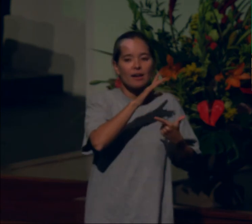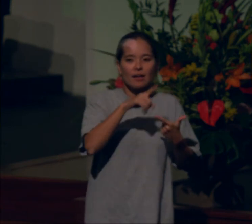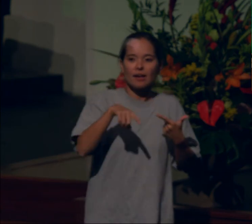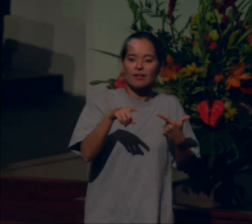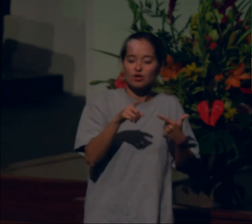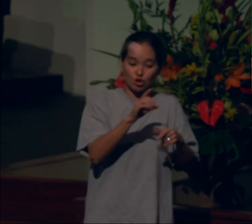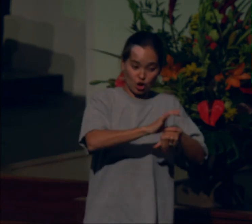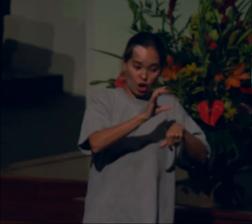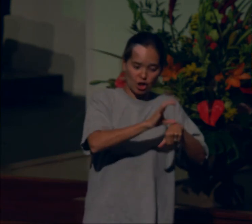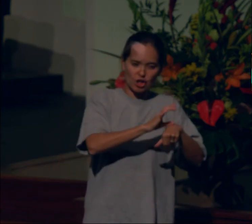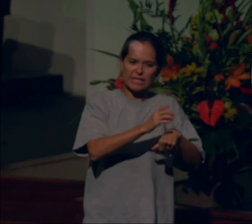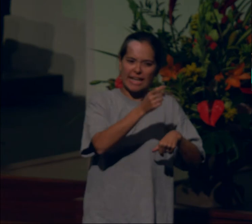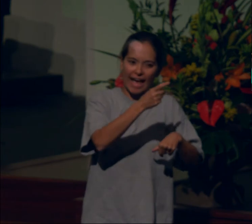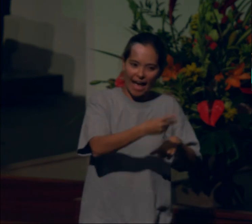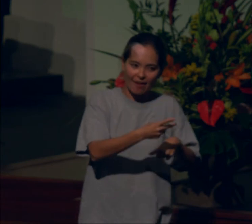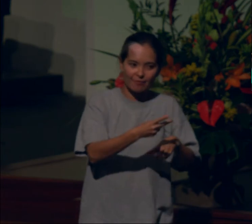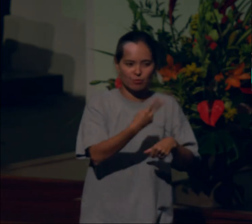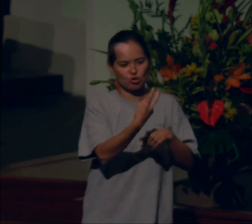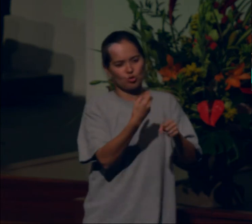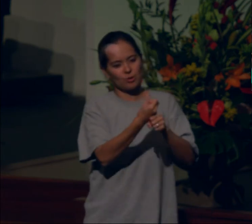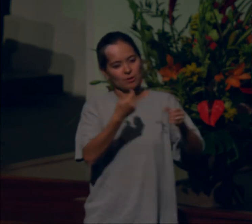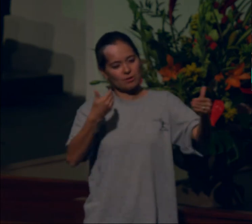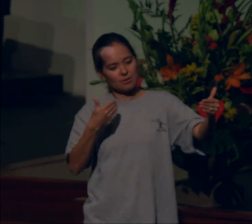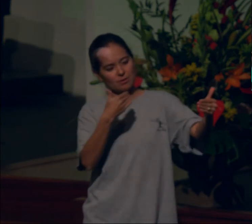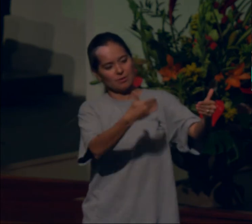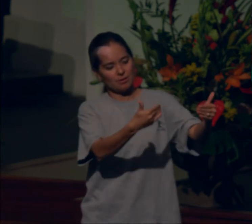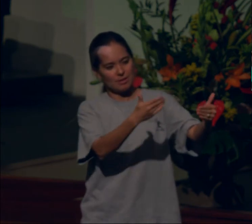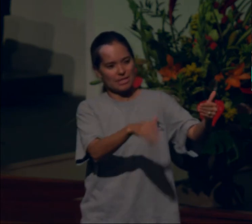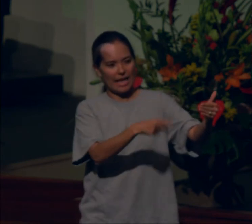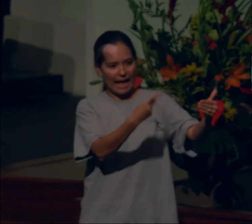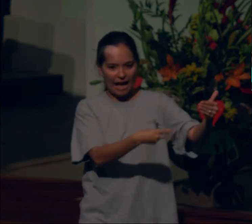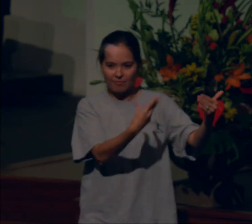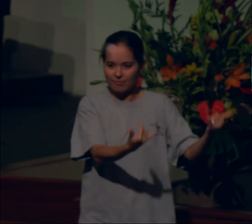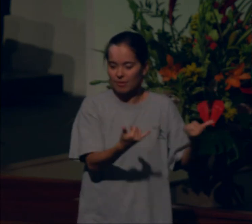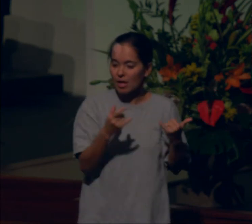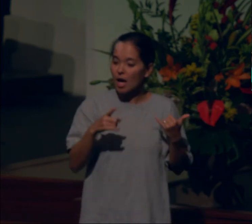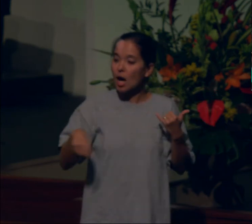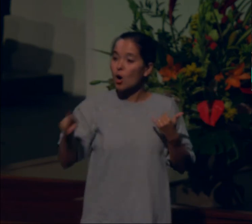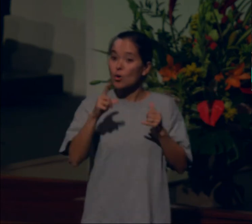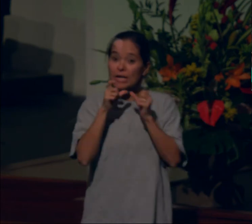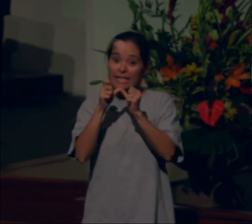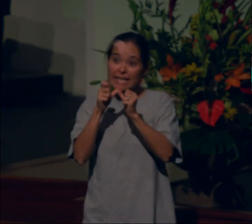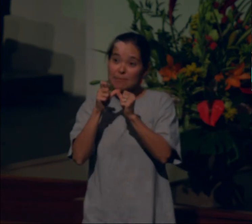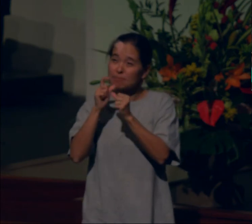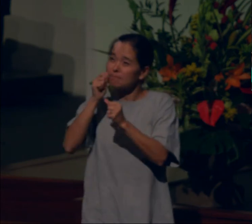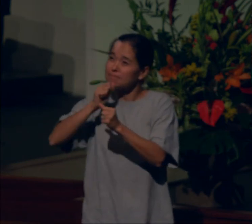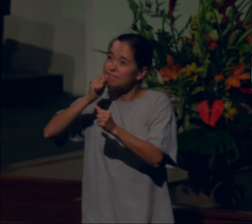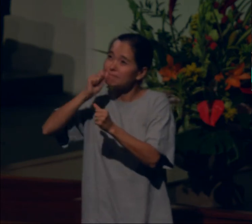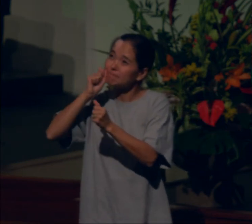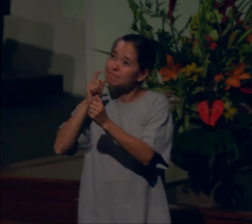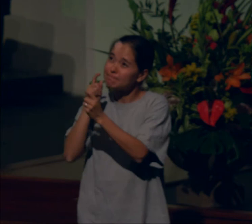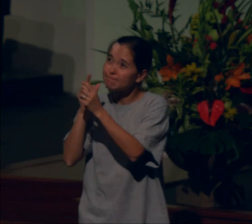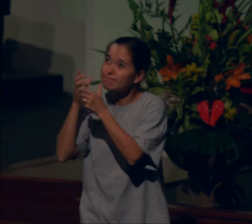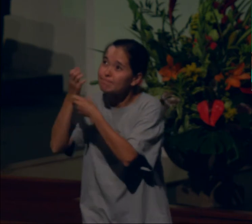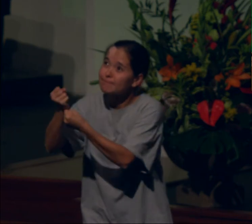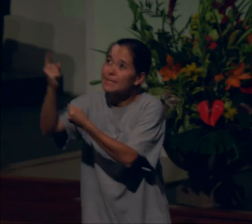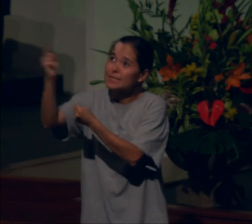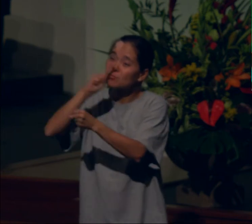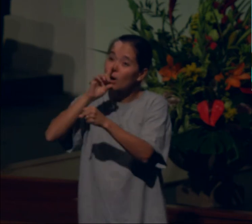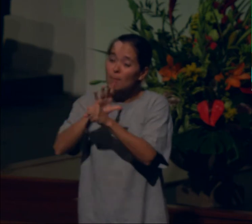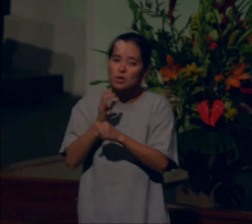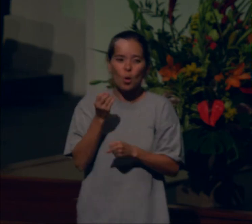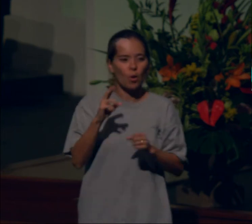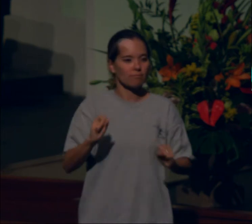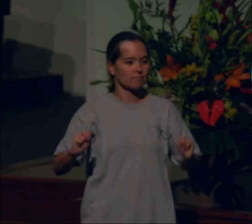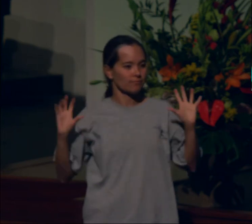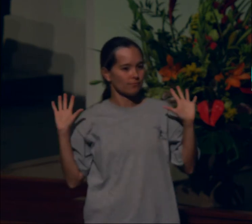church. And everyone stands at a decision place today. Are you going to keep pushing forward or are you not? Halftime